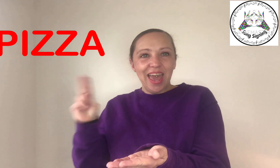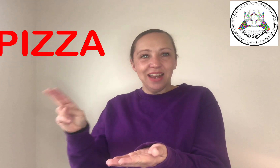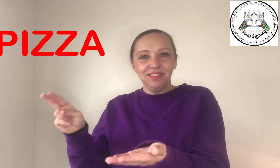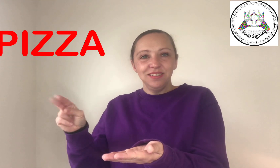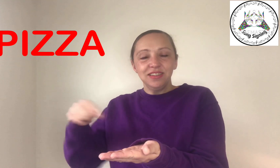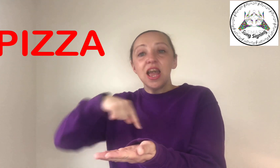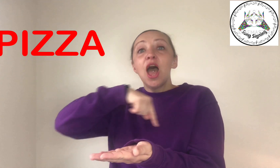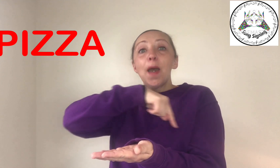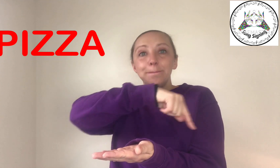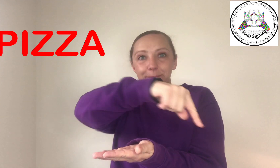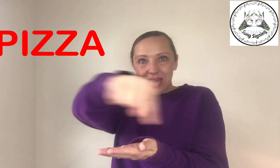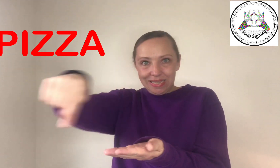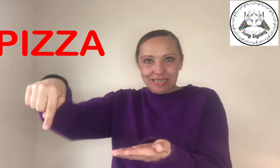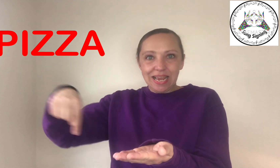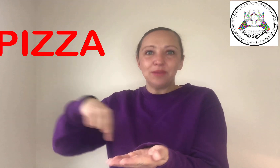Again. Pizza.